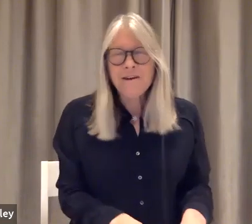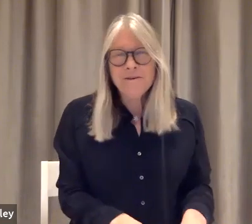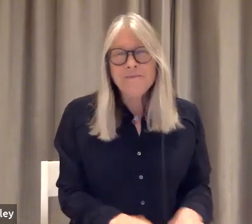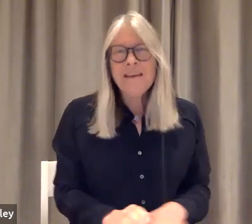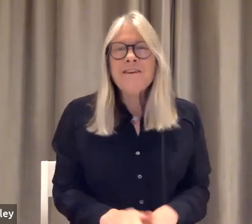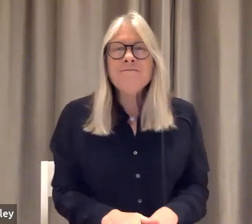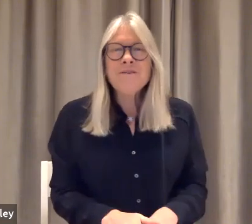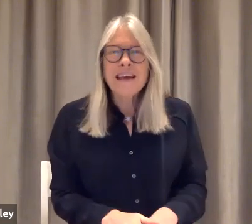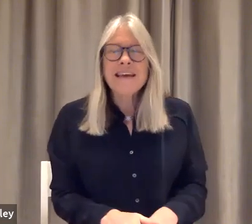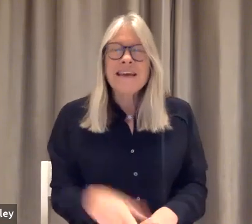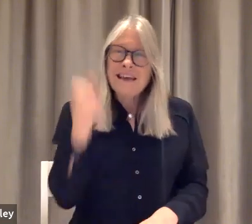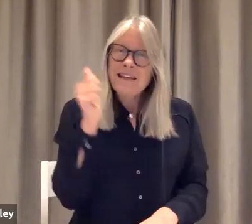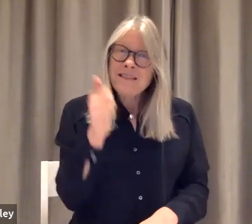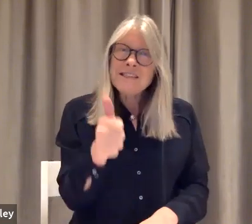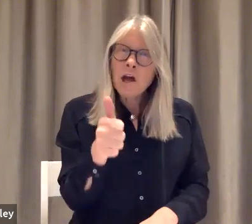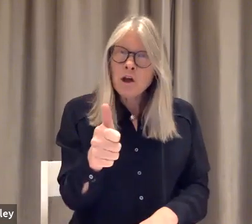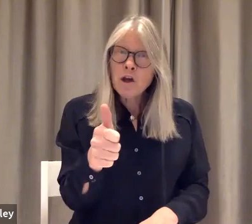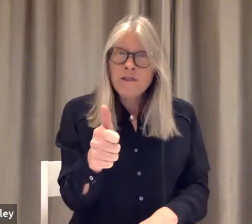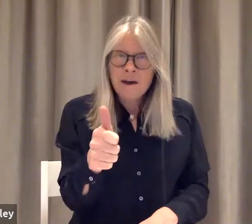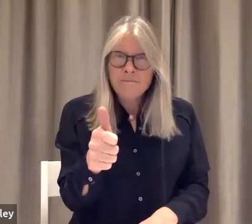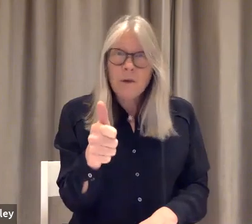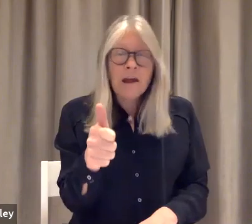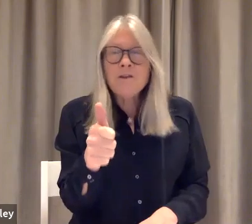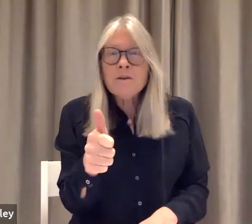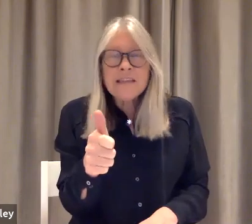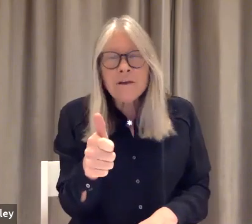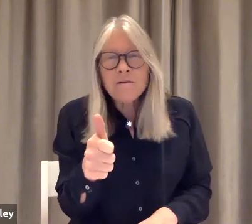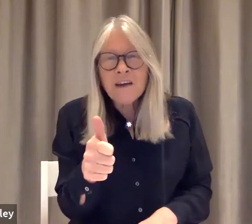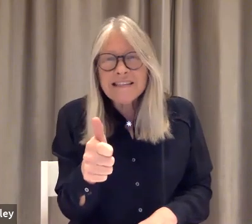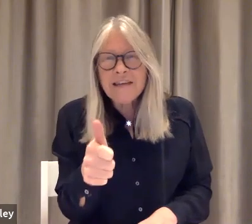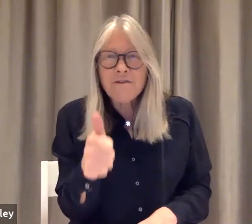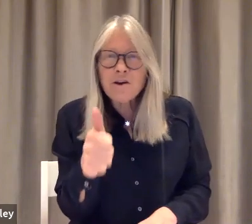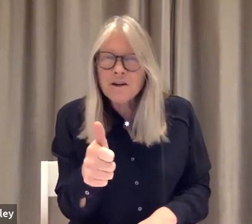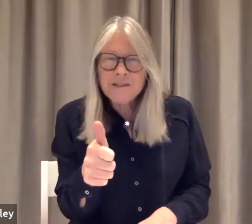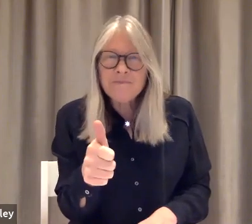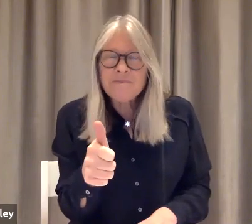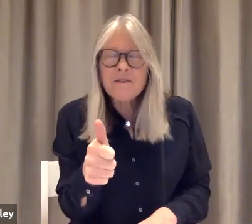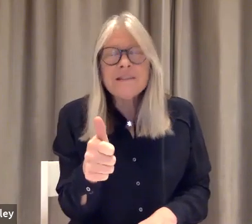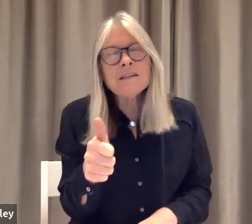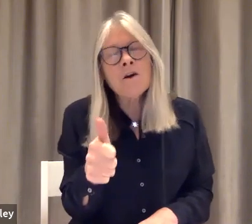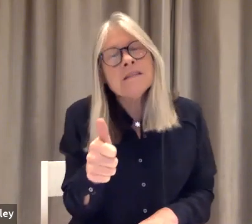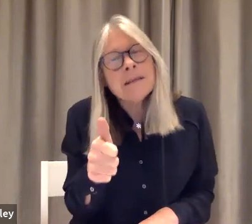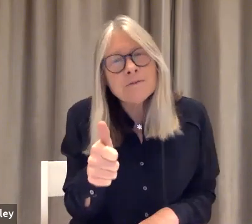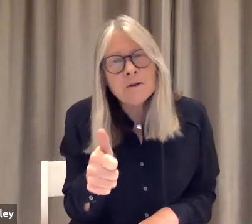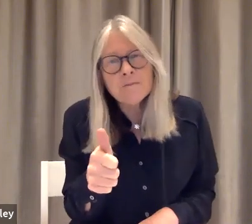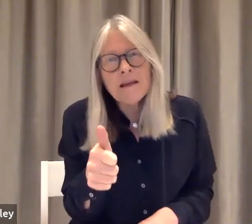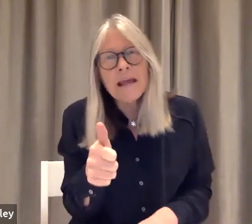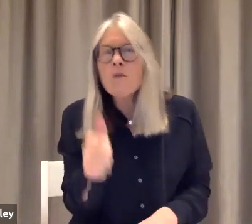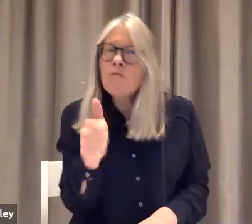on. Good morning. This is a good thumb. We kind of use that universally for good. So this is the concept of good, meaning